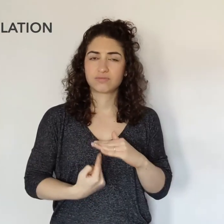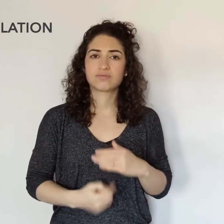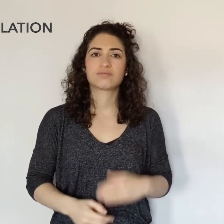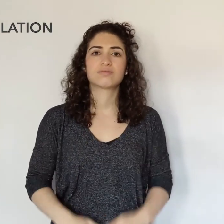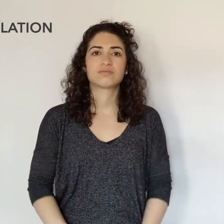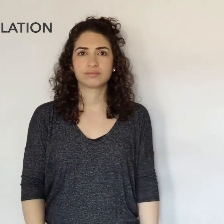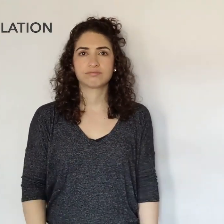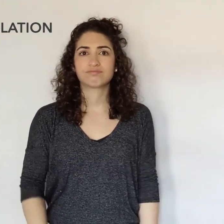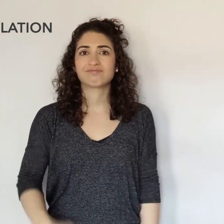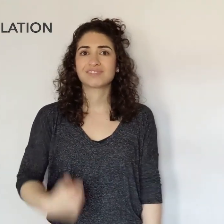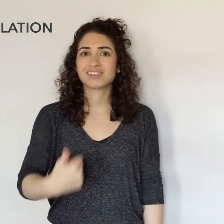self-isolation,